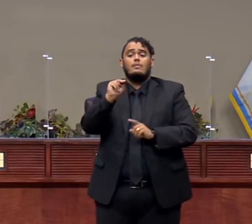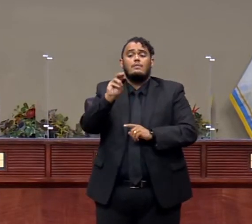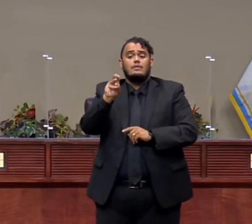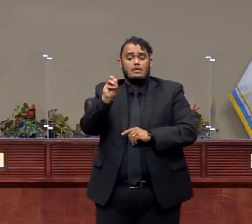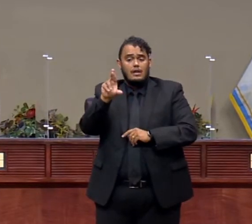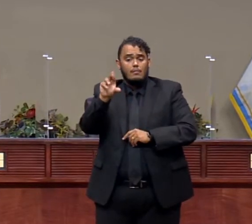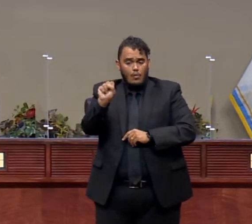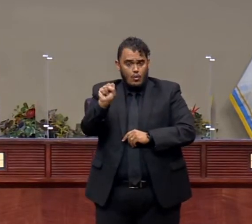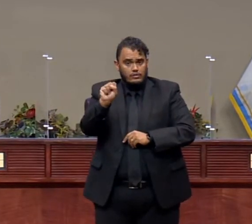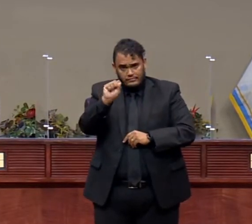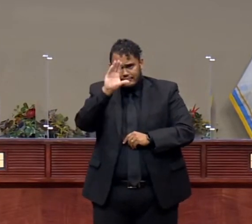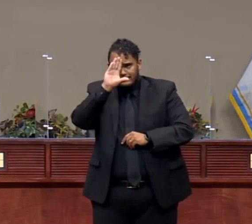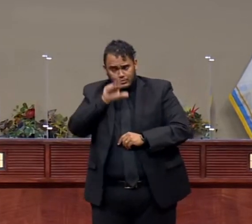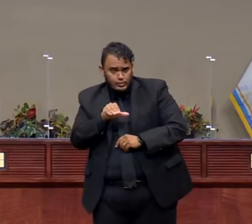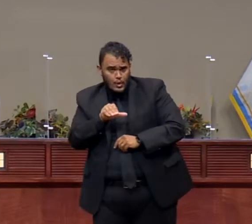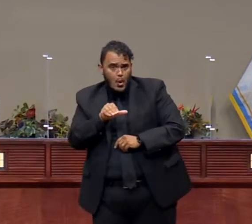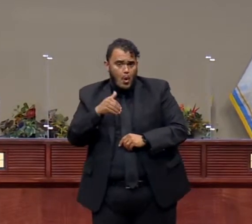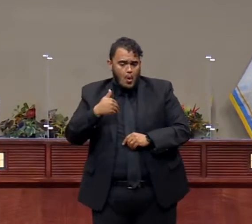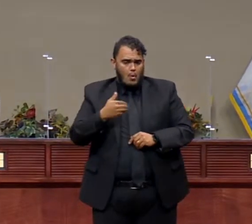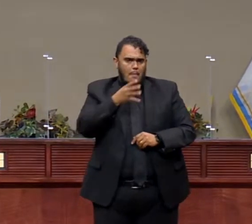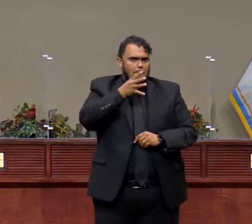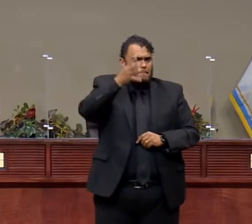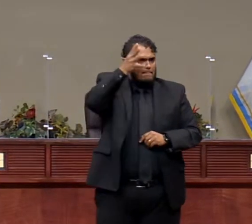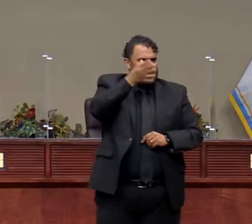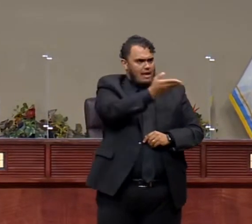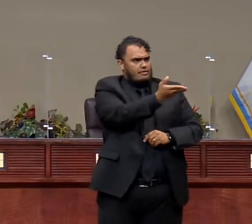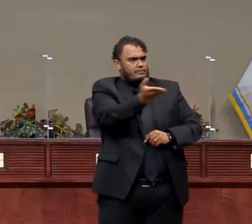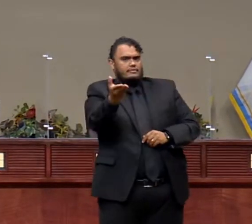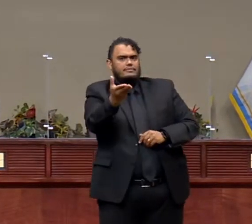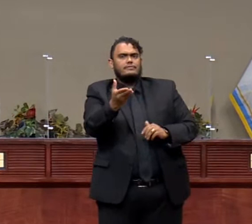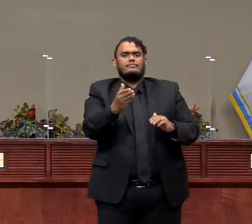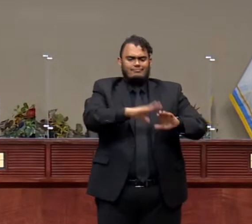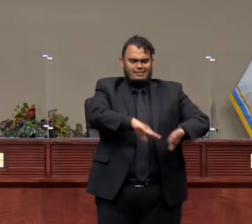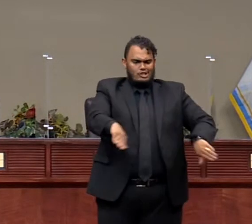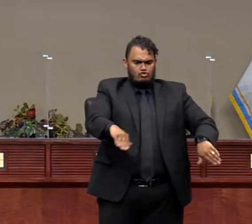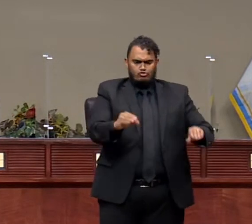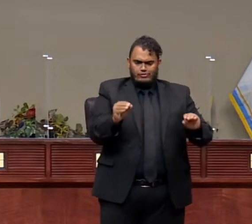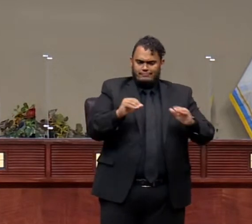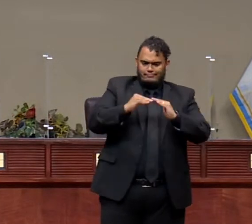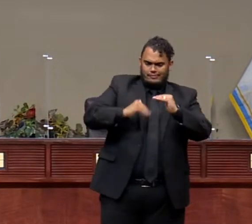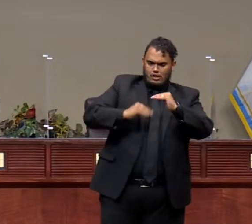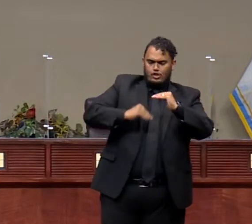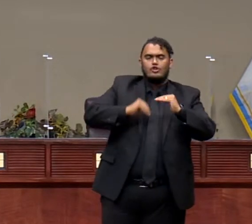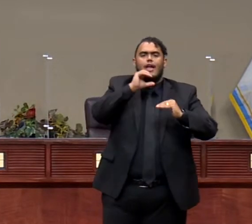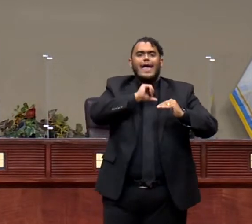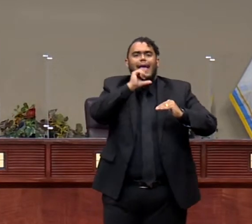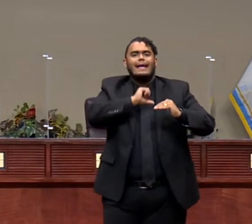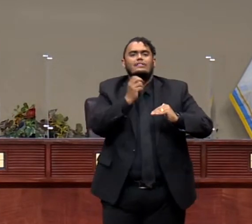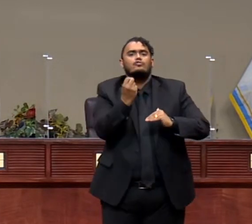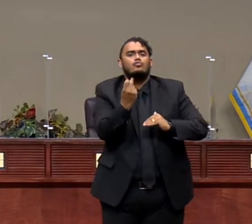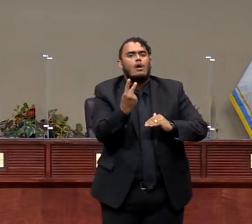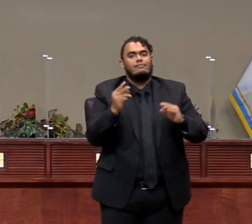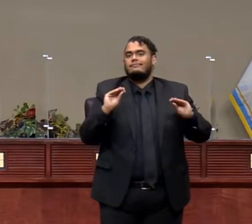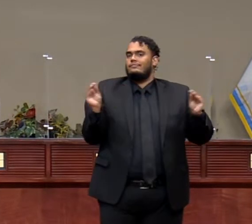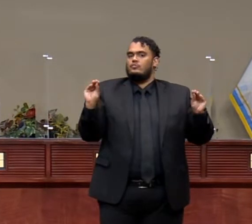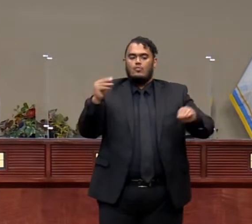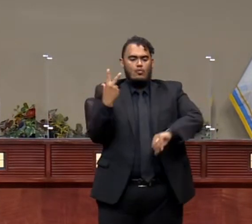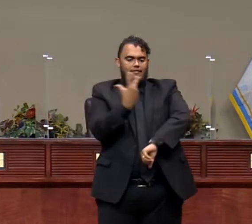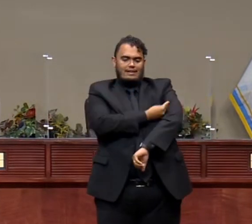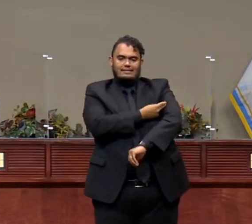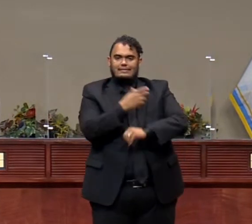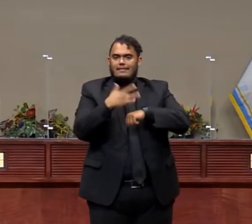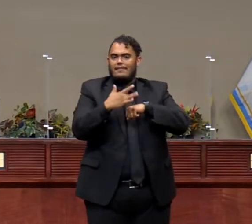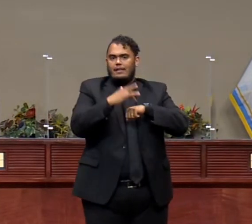of 12, we all know that at this time there is no vaccine currently available for them. Pfizer has